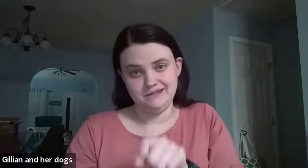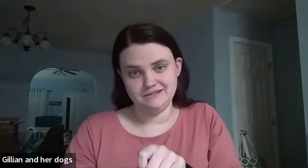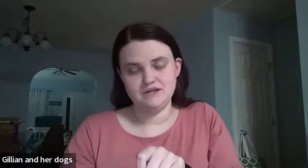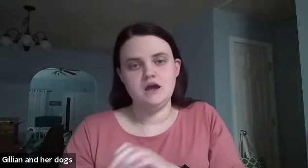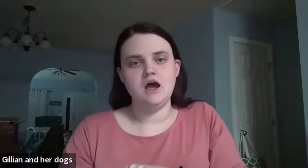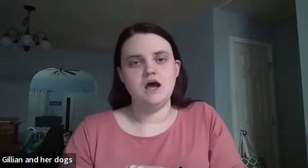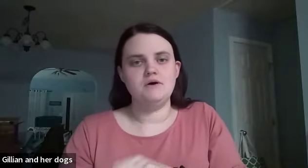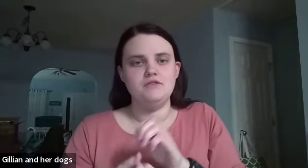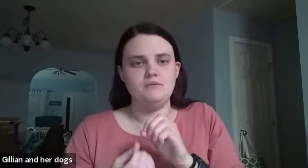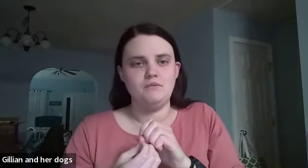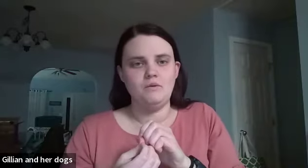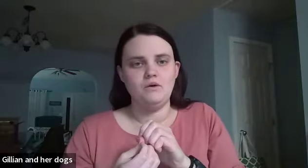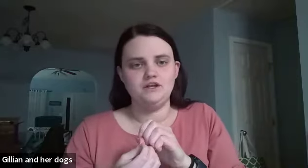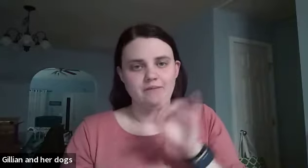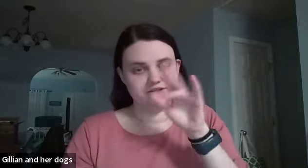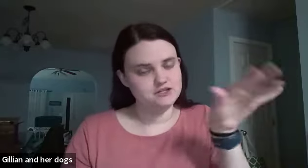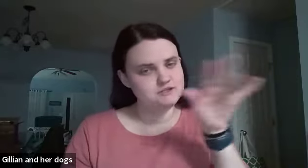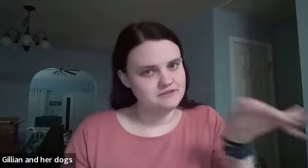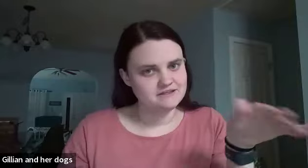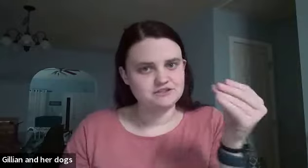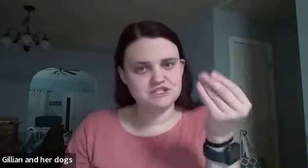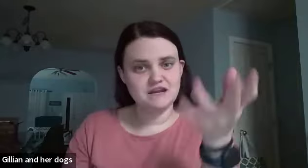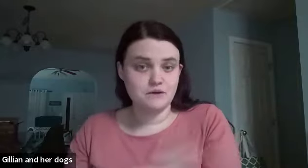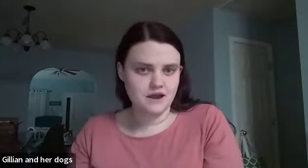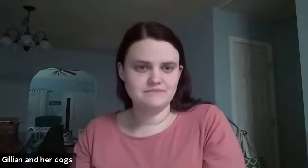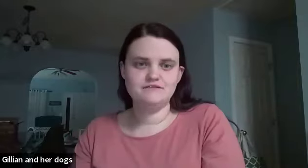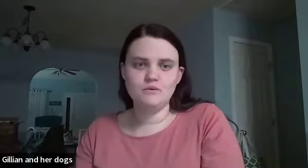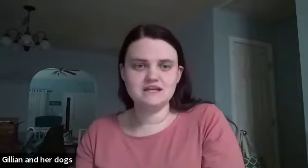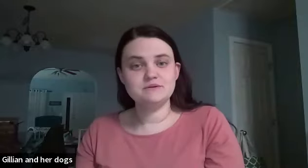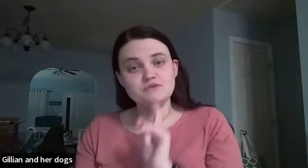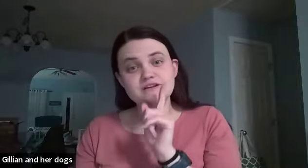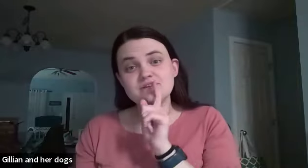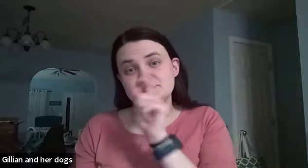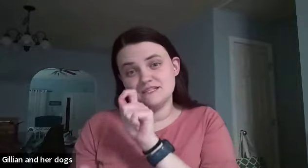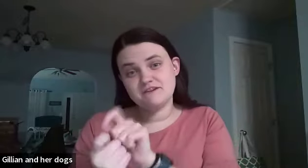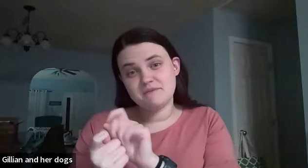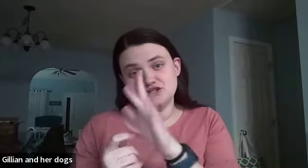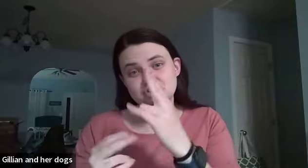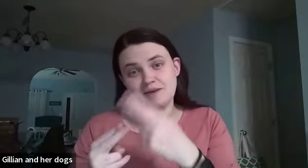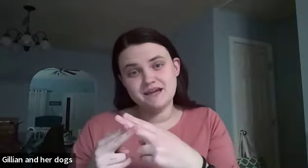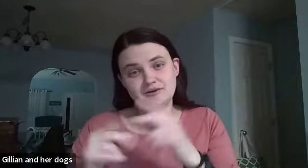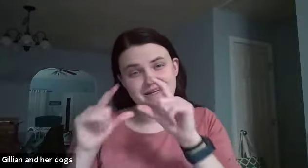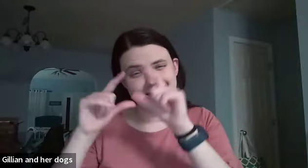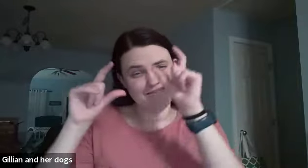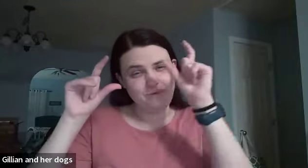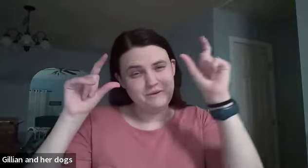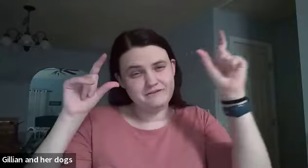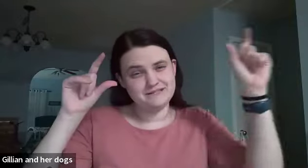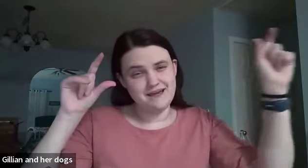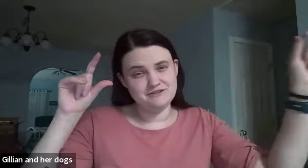get, the more you have to fingerspell things. So just an FYI, if you're wanting to be really, really specific about your job title and it's like 4 different titles